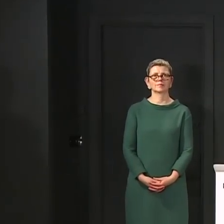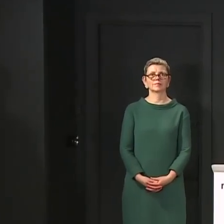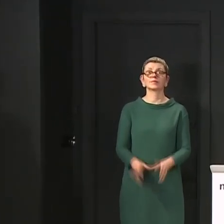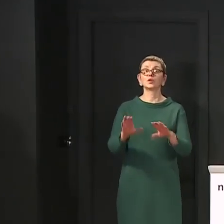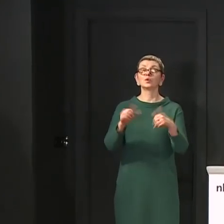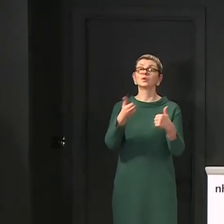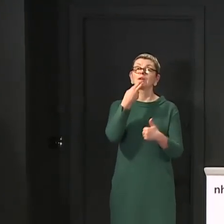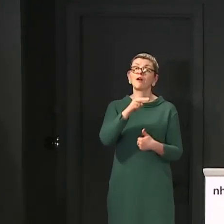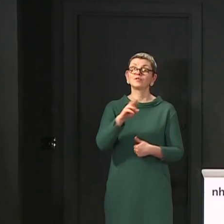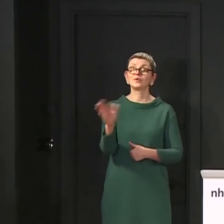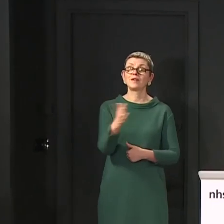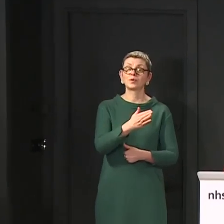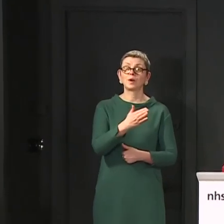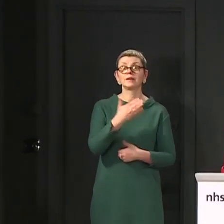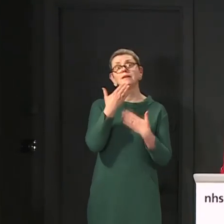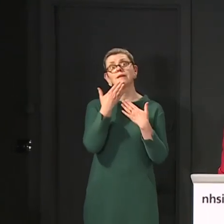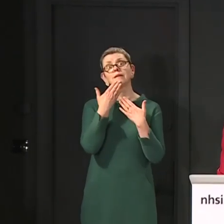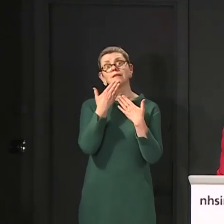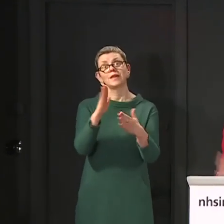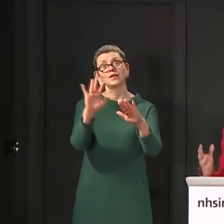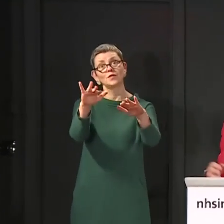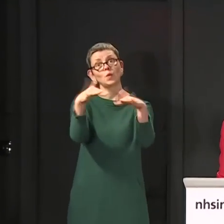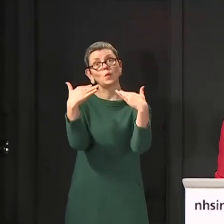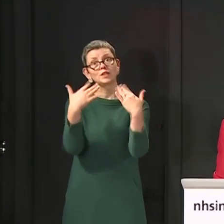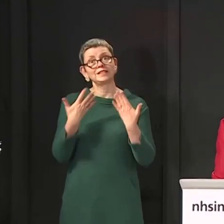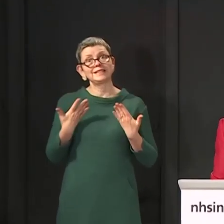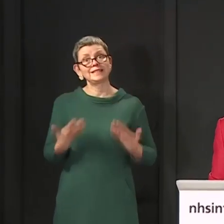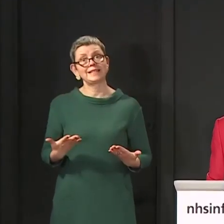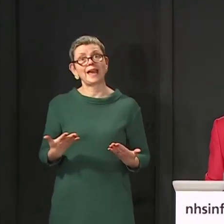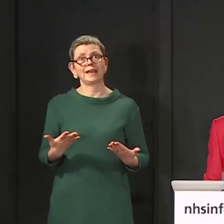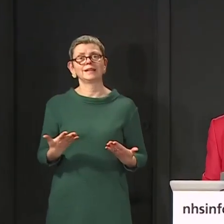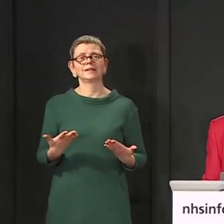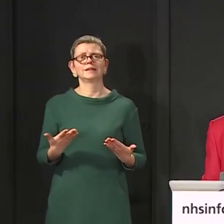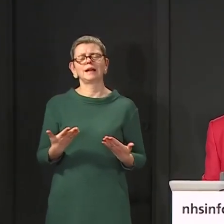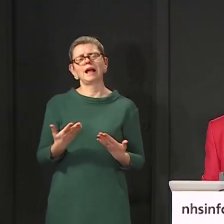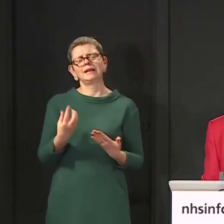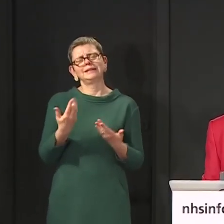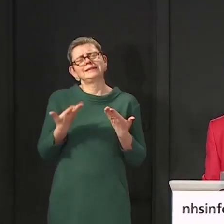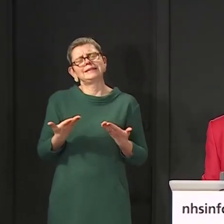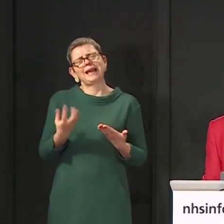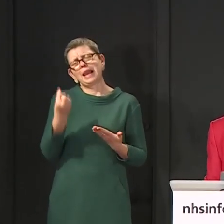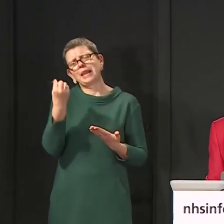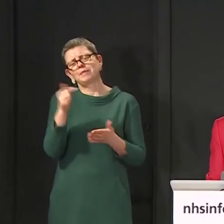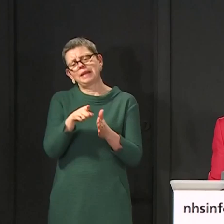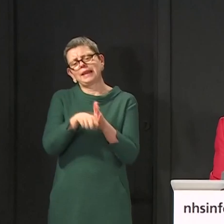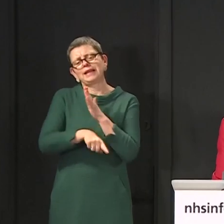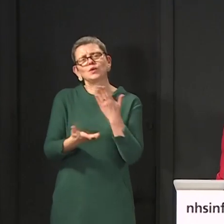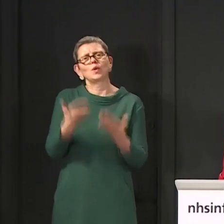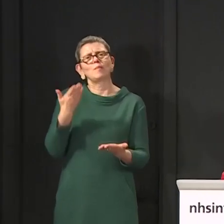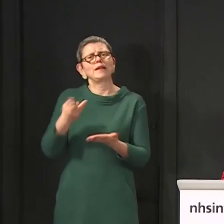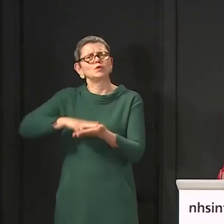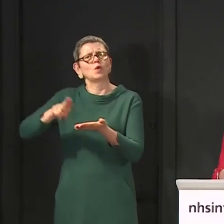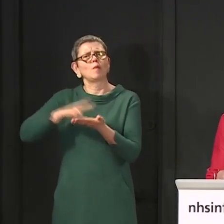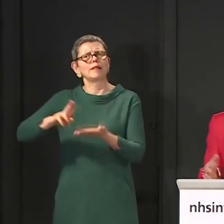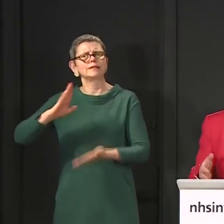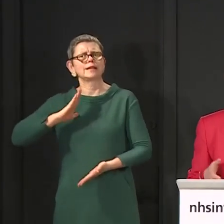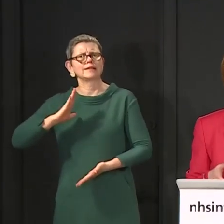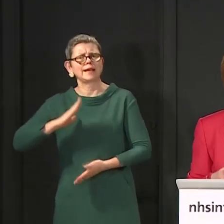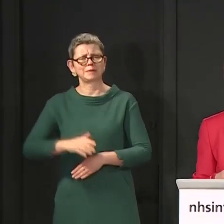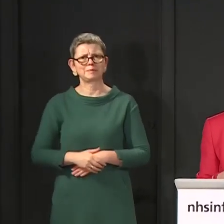Good afternoon, everybody. Thank you for joining us for today's briefing, which is taking place a little bit later than normal. I want to start,